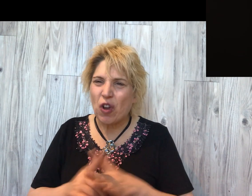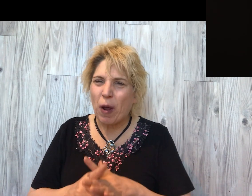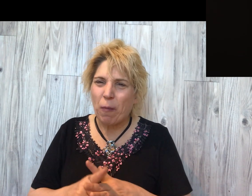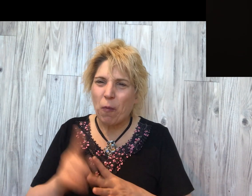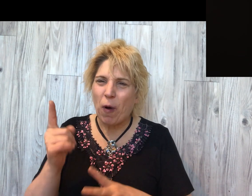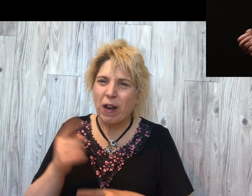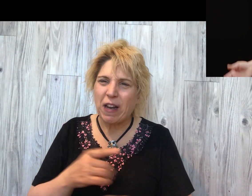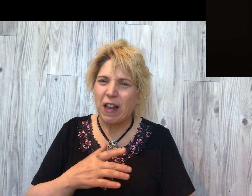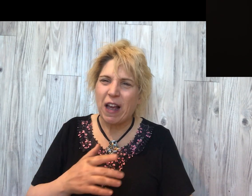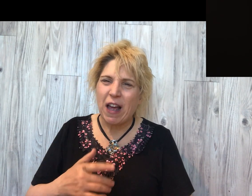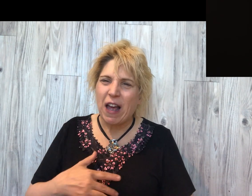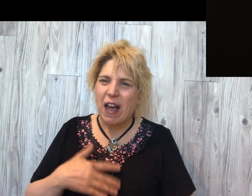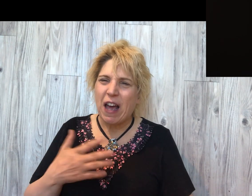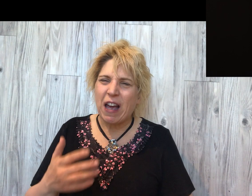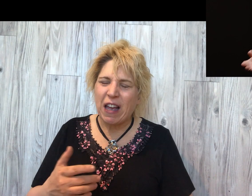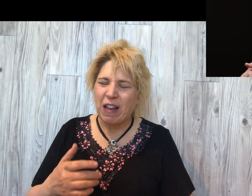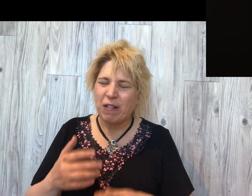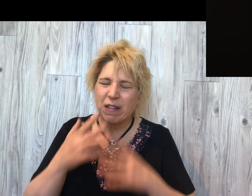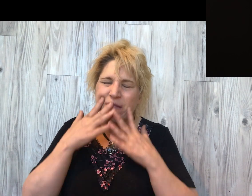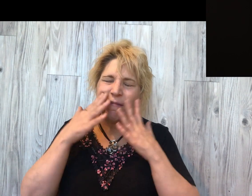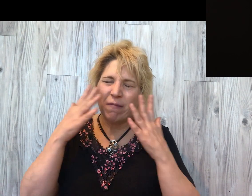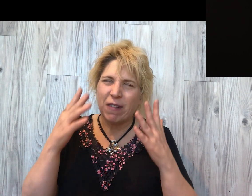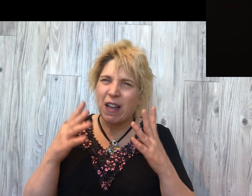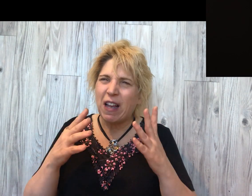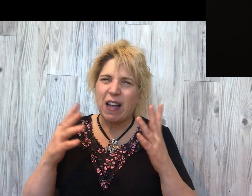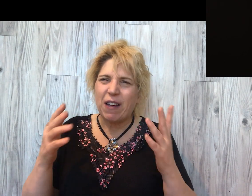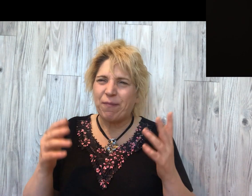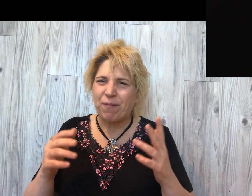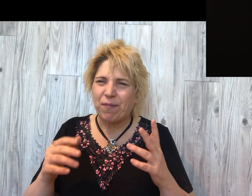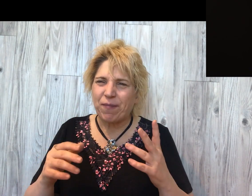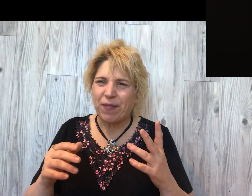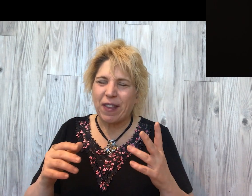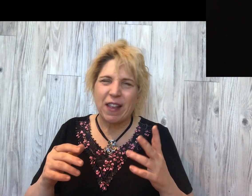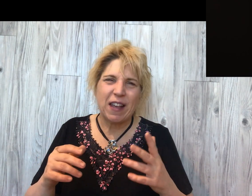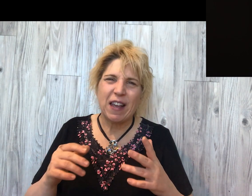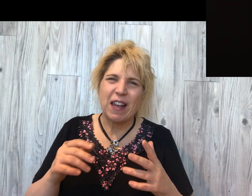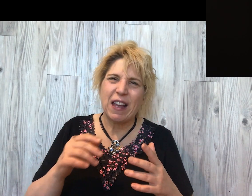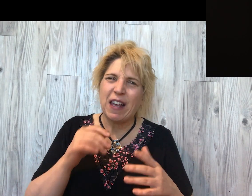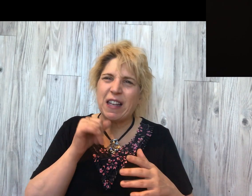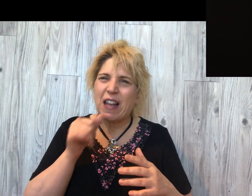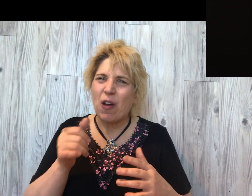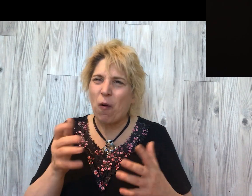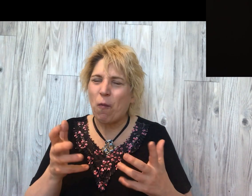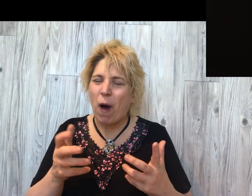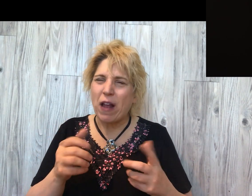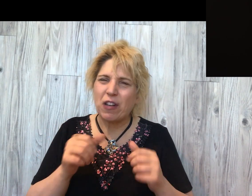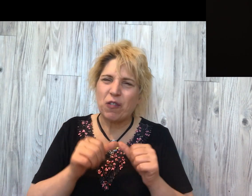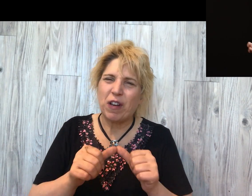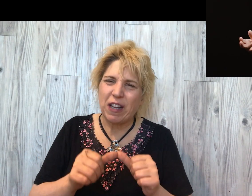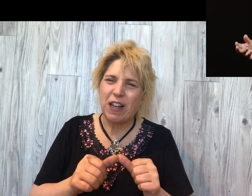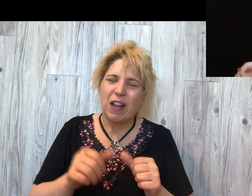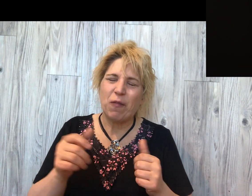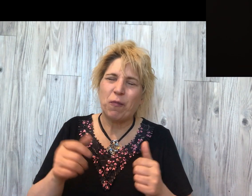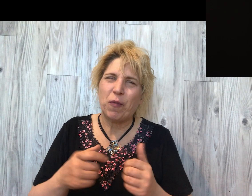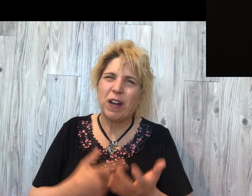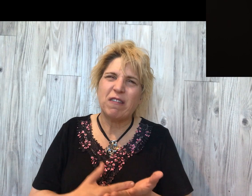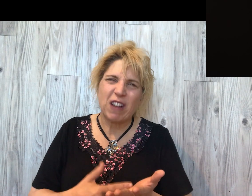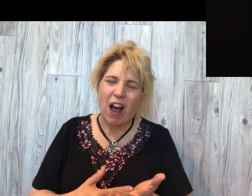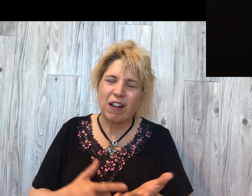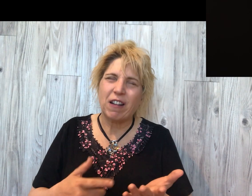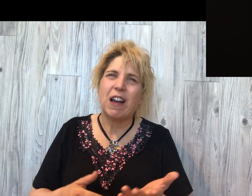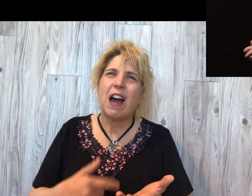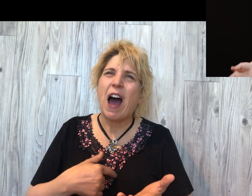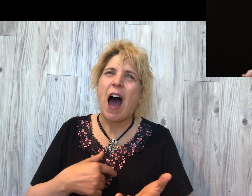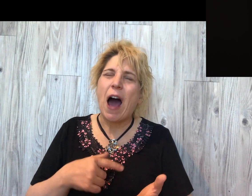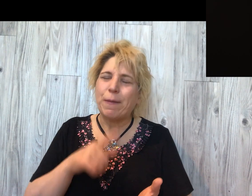day and confessed a sin that he was so embarrassed about and ashamed of and really didn't want to continue doing, and we talked together,